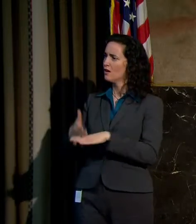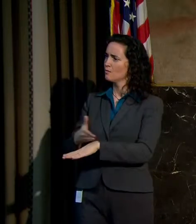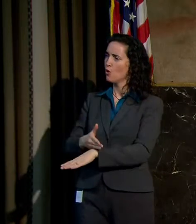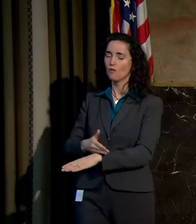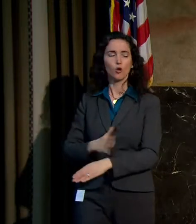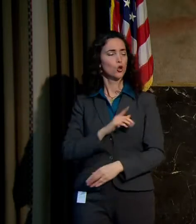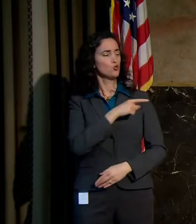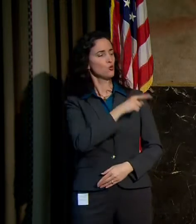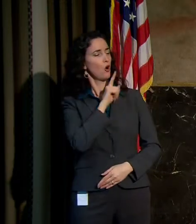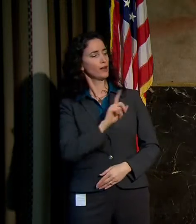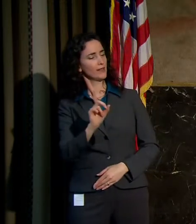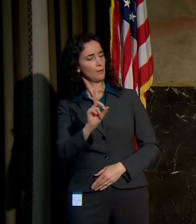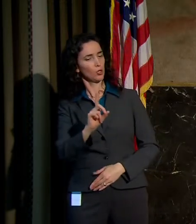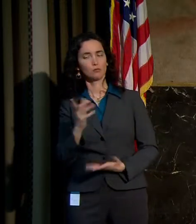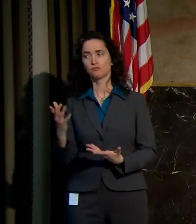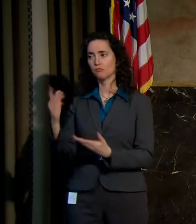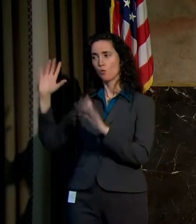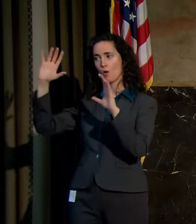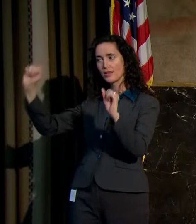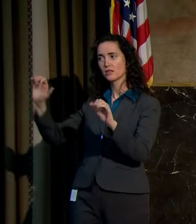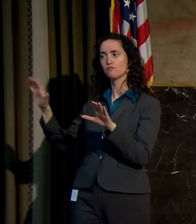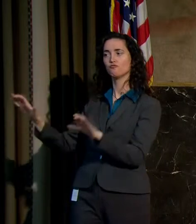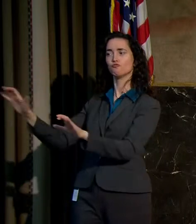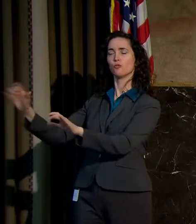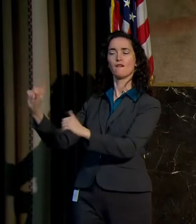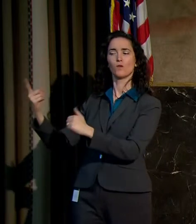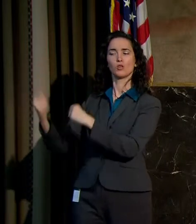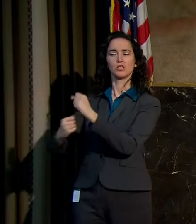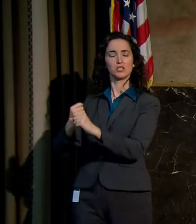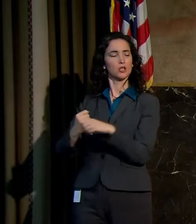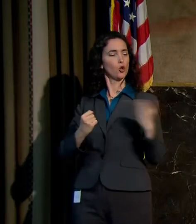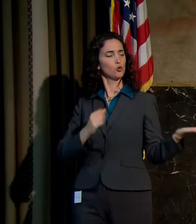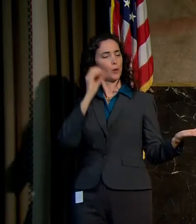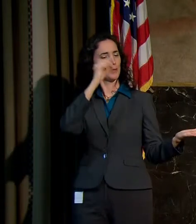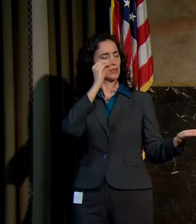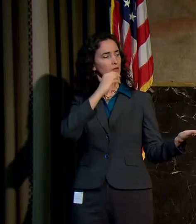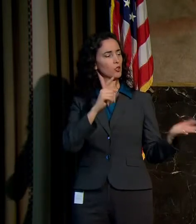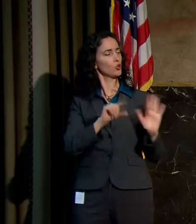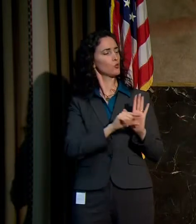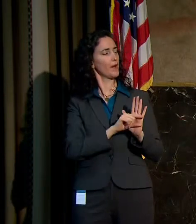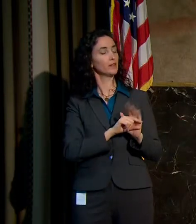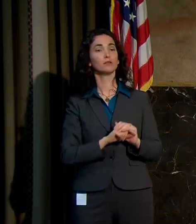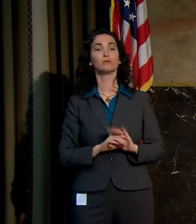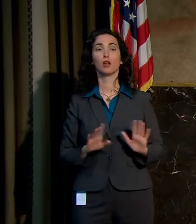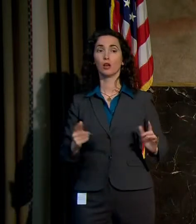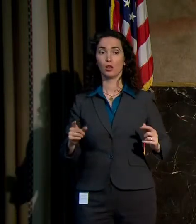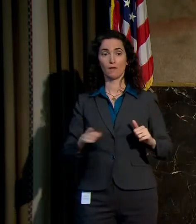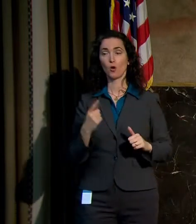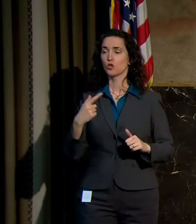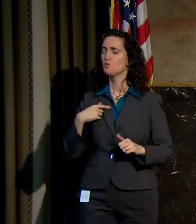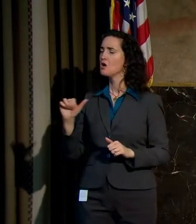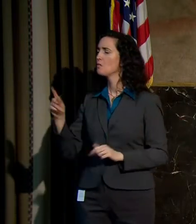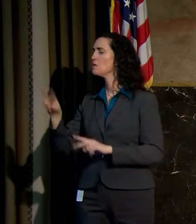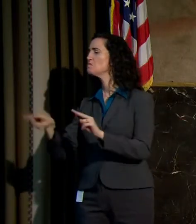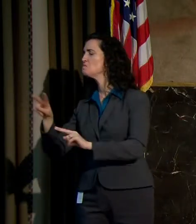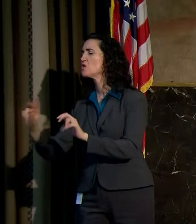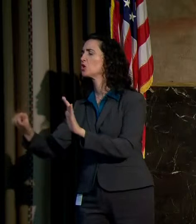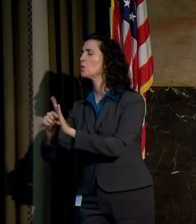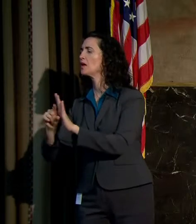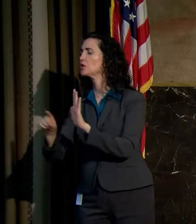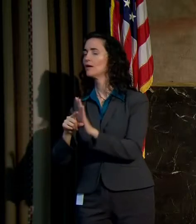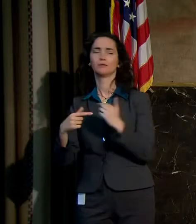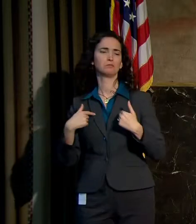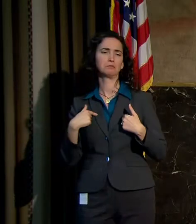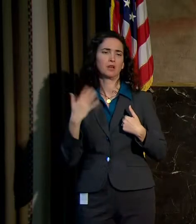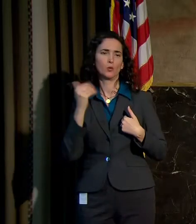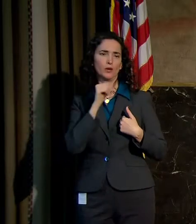year in office and how you would grade his performance. Well, first of all, I don't grade others. I'm not going to do that. But I will tell